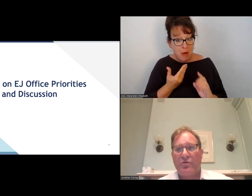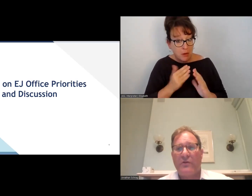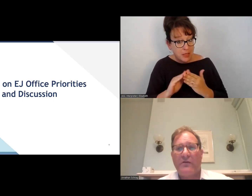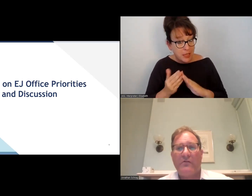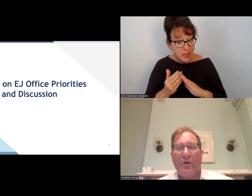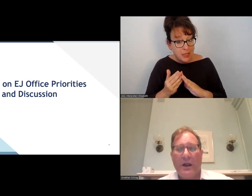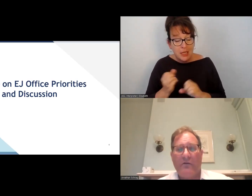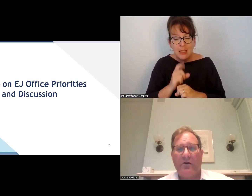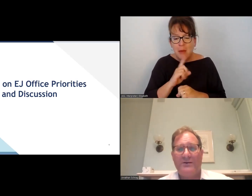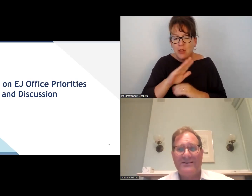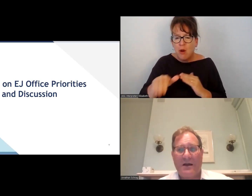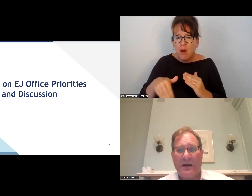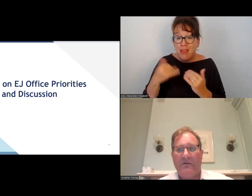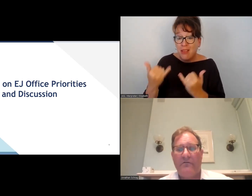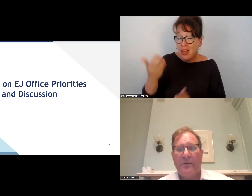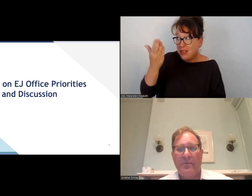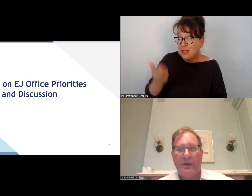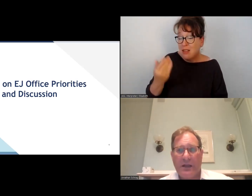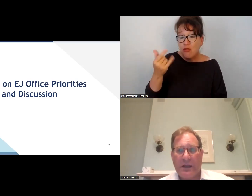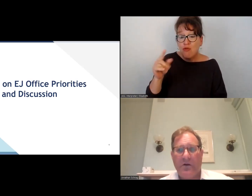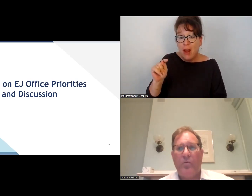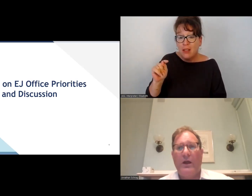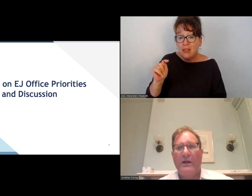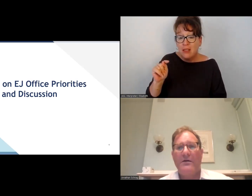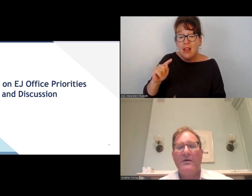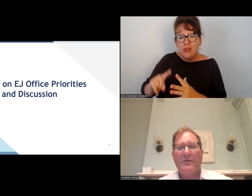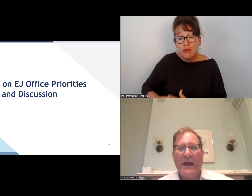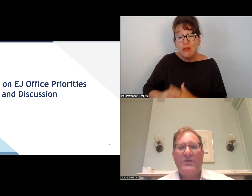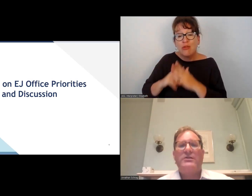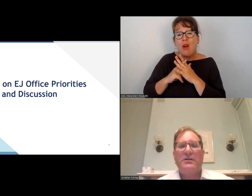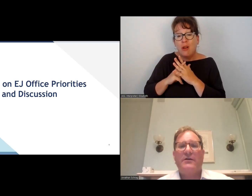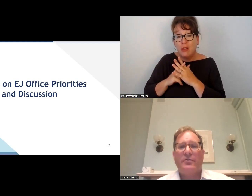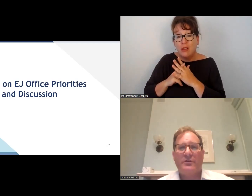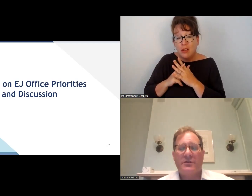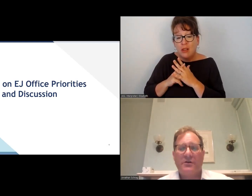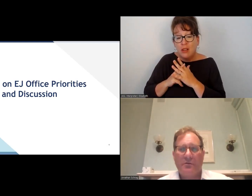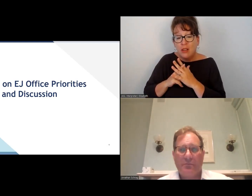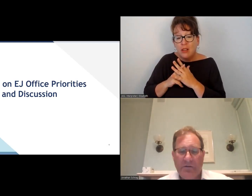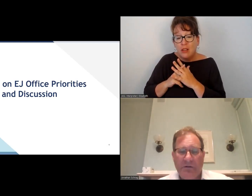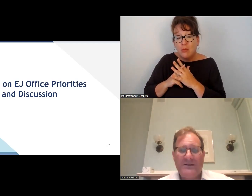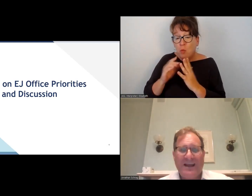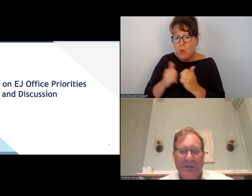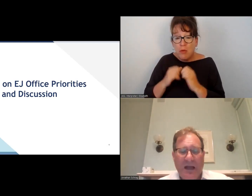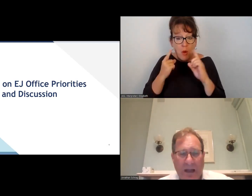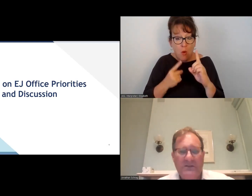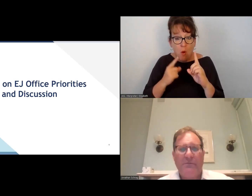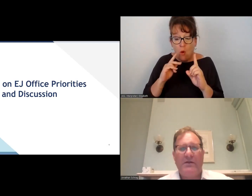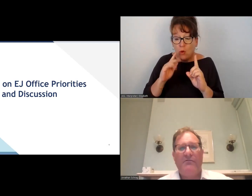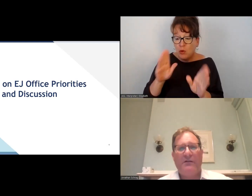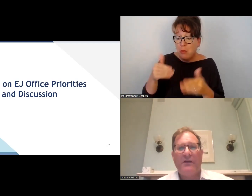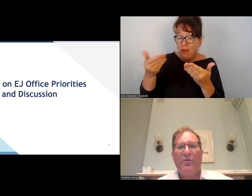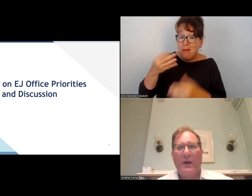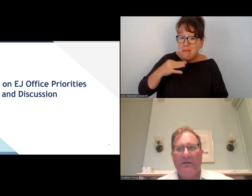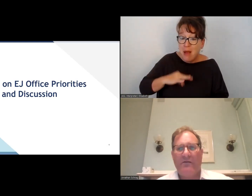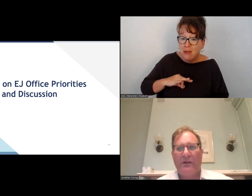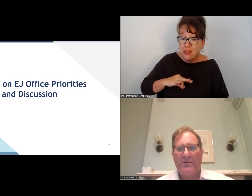make sure that these grants are designed from the beginning in a way that actually delivers benefits and the kinds of